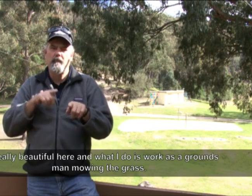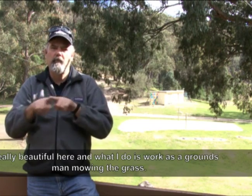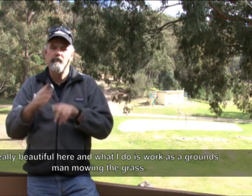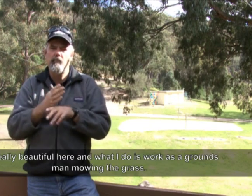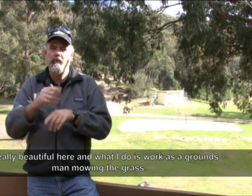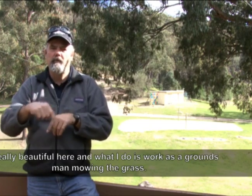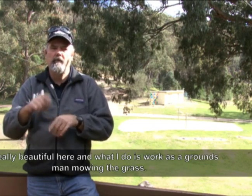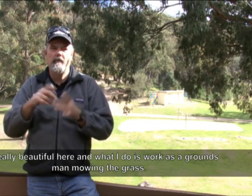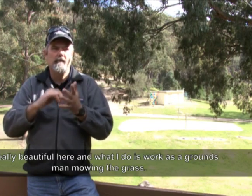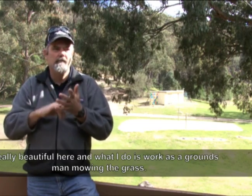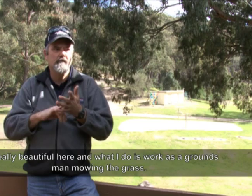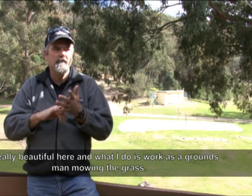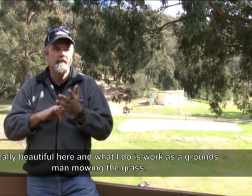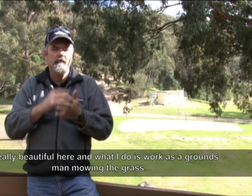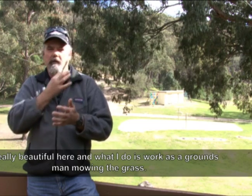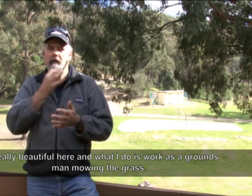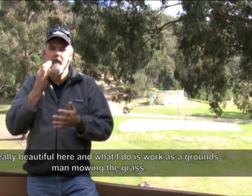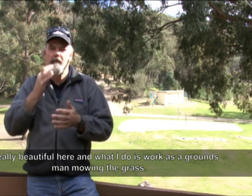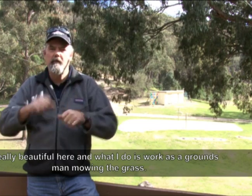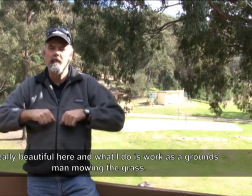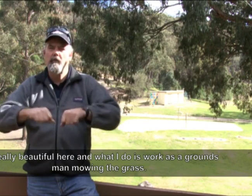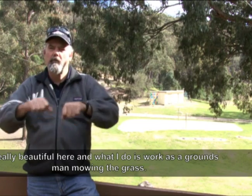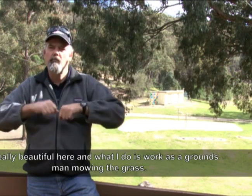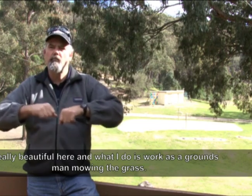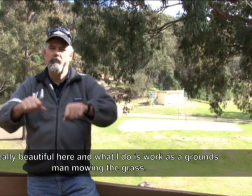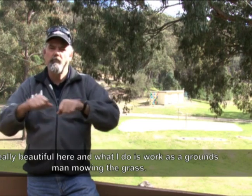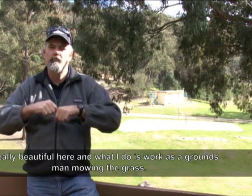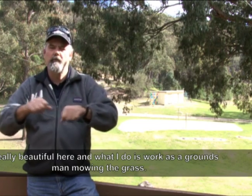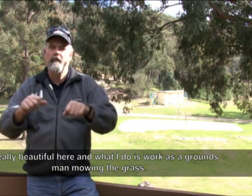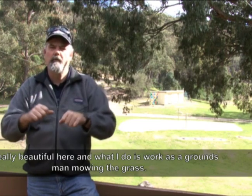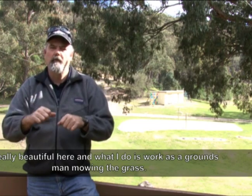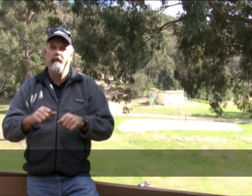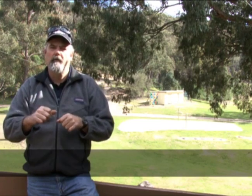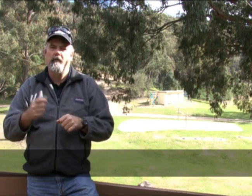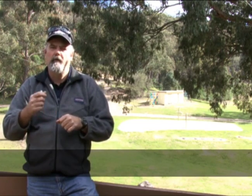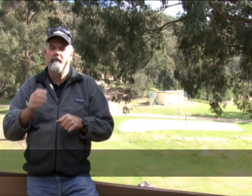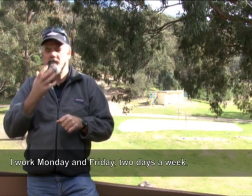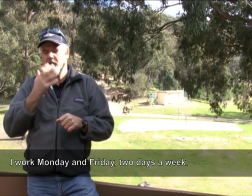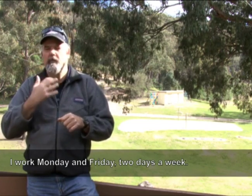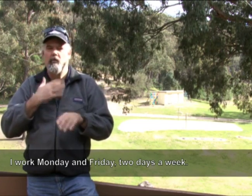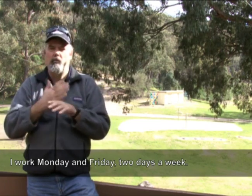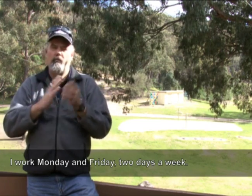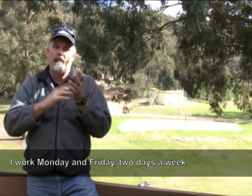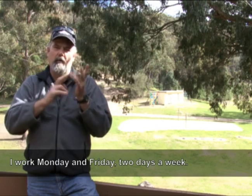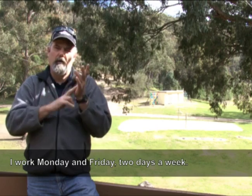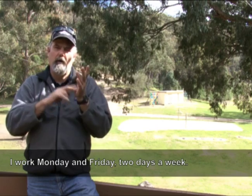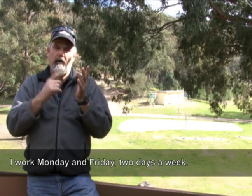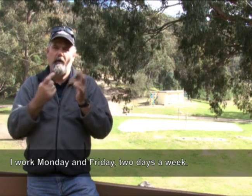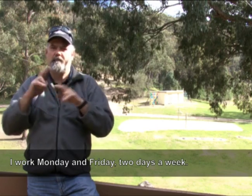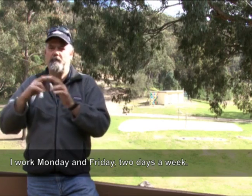And what I mostly do here is I work as a groundsman, mowing the grass. I work on